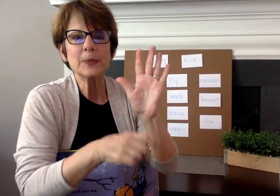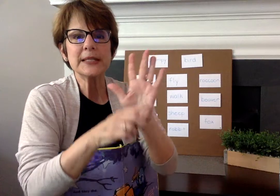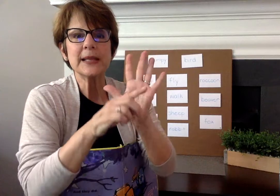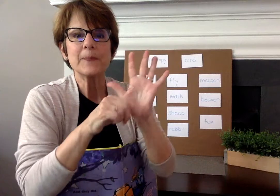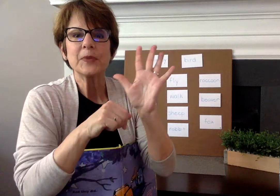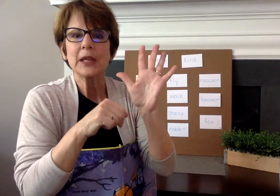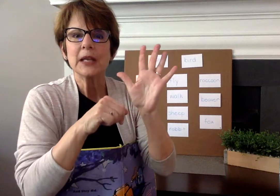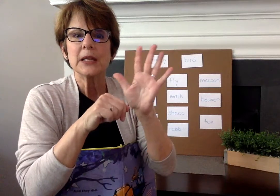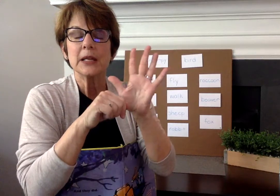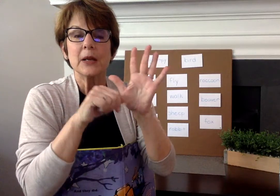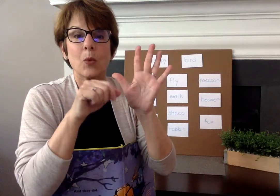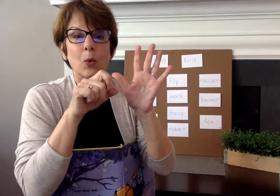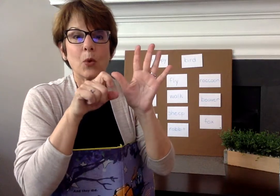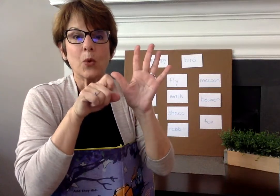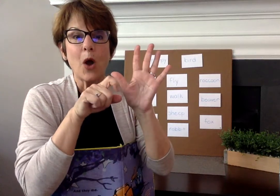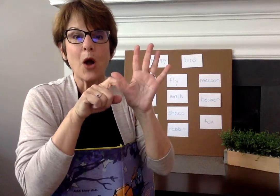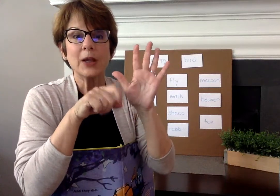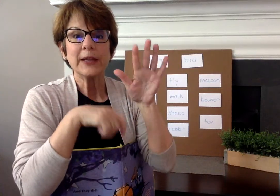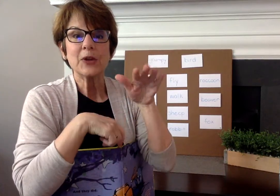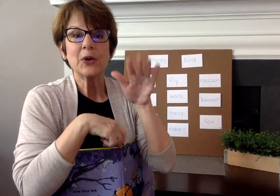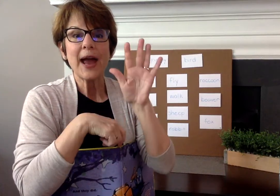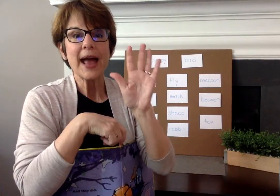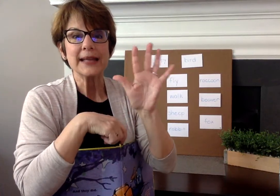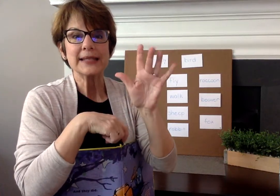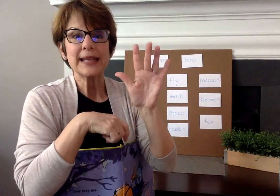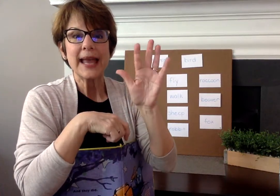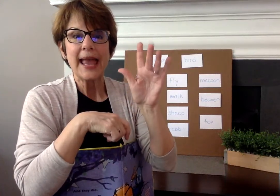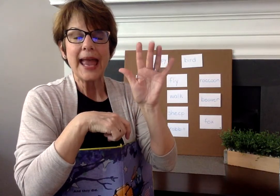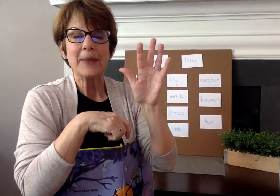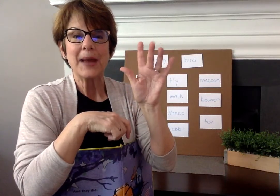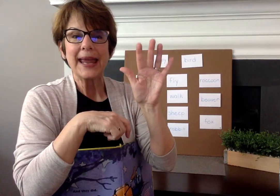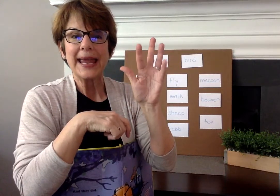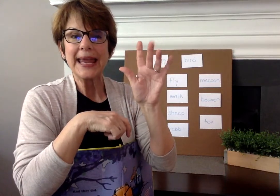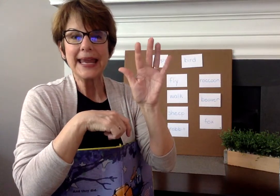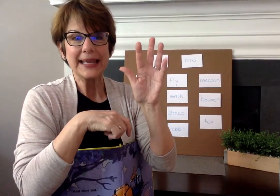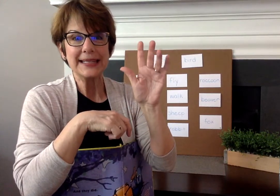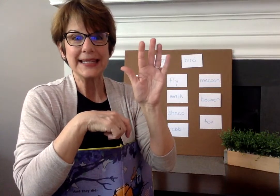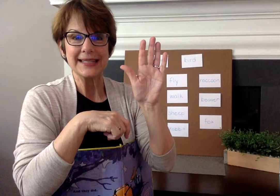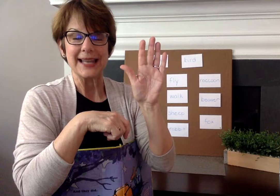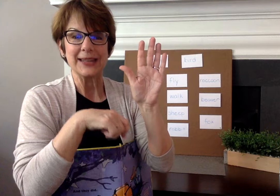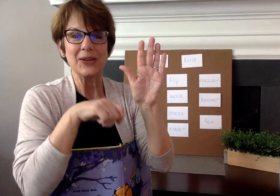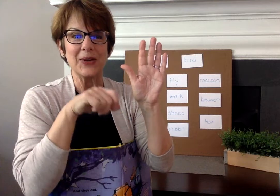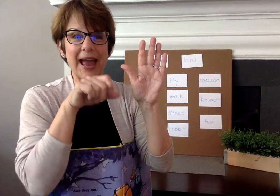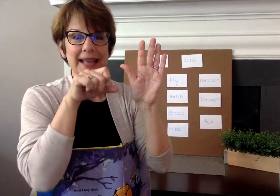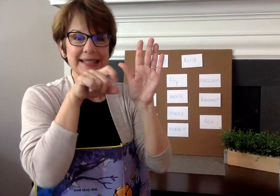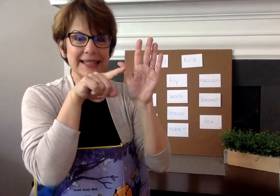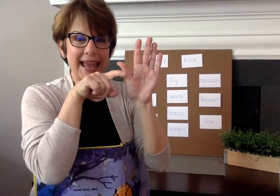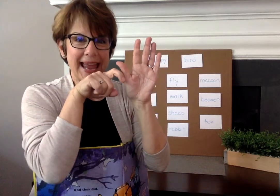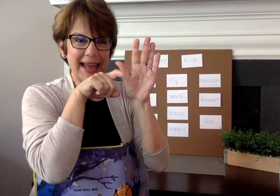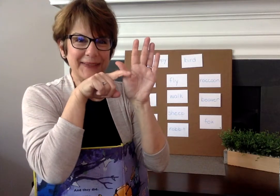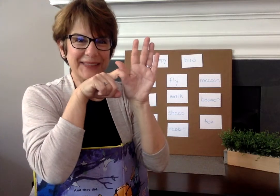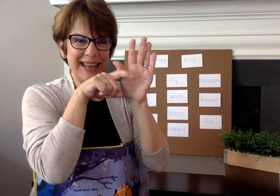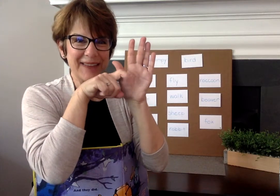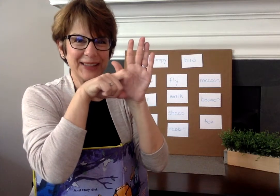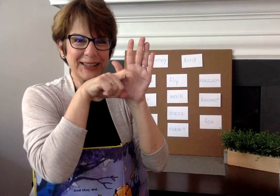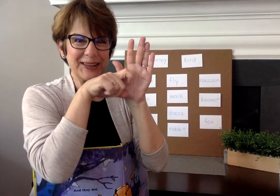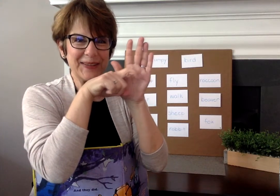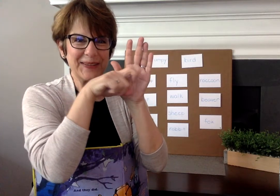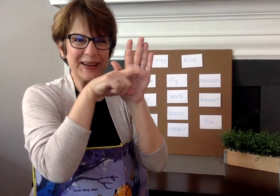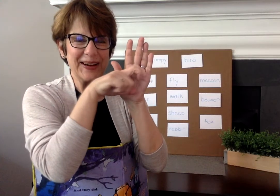worms crawl in the grass. And my hand is like the grass, and we have a little